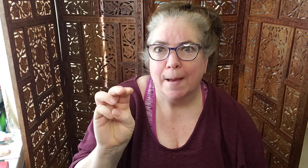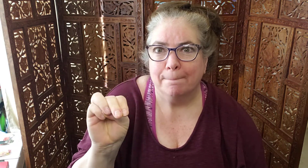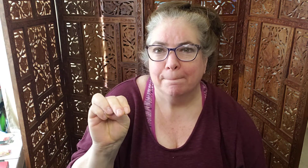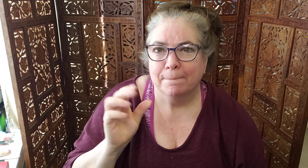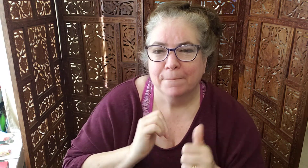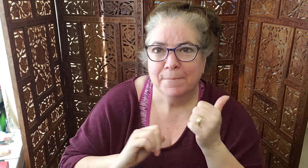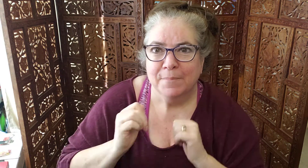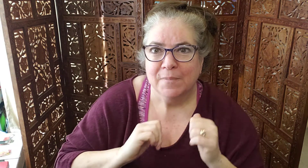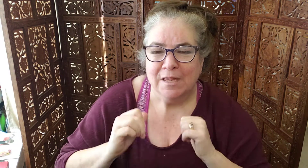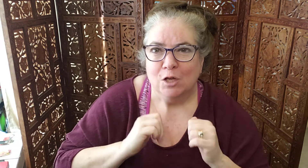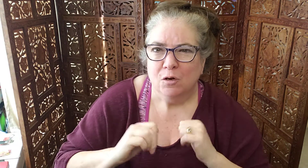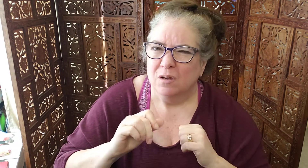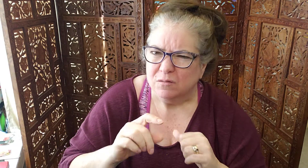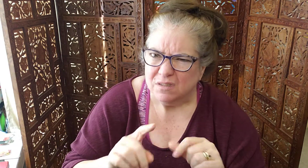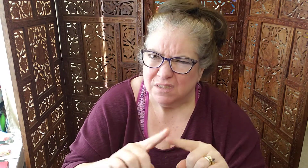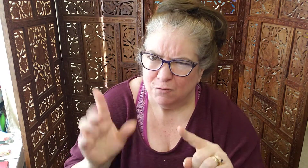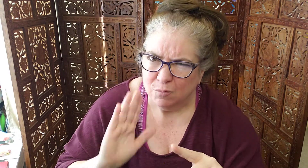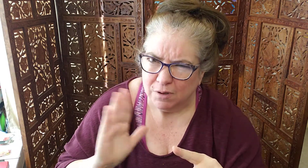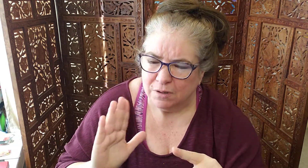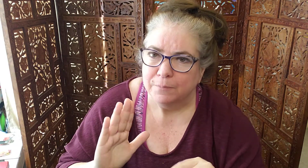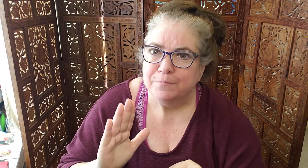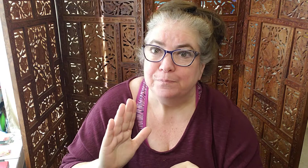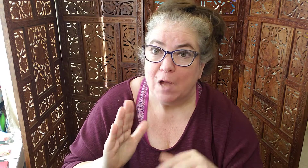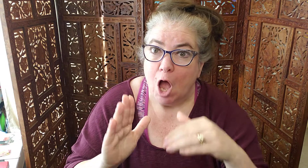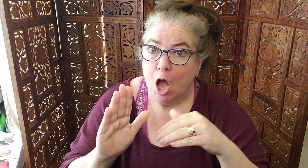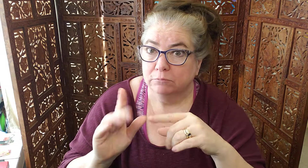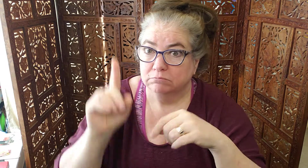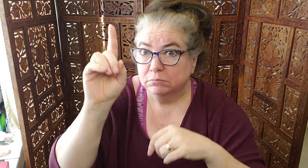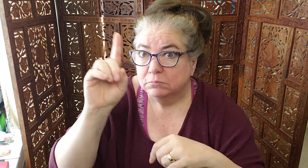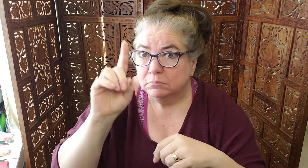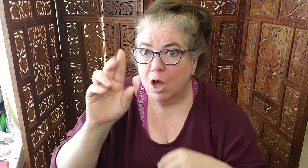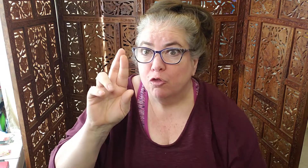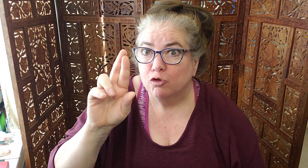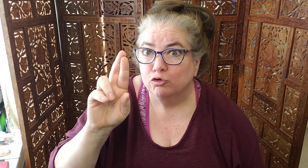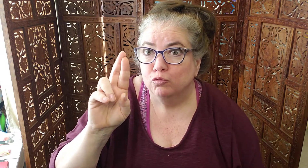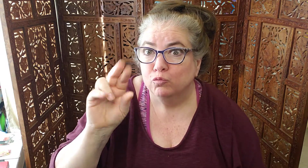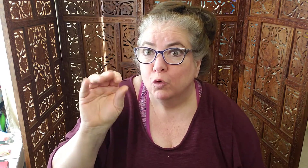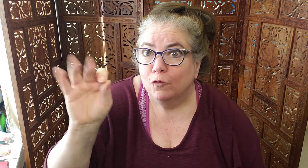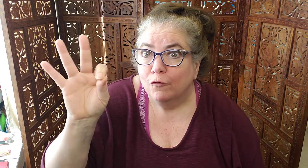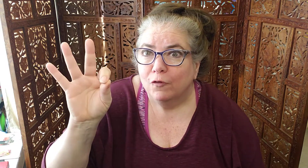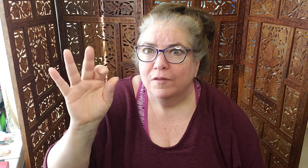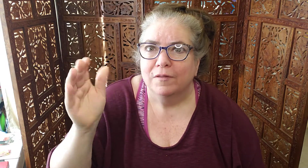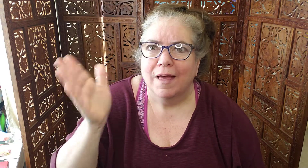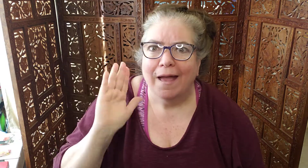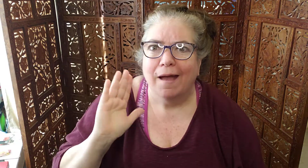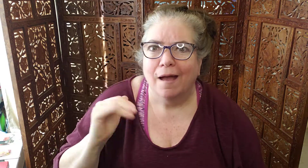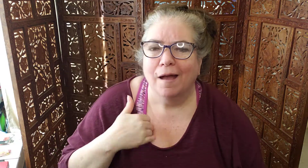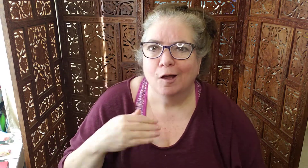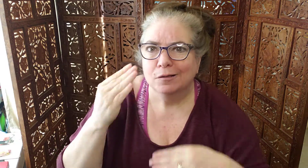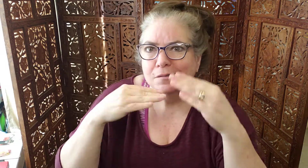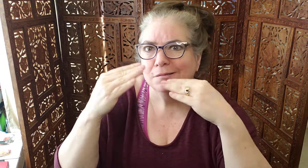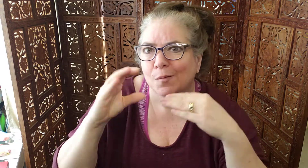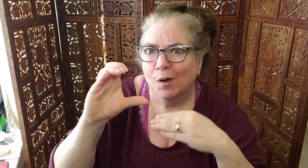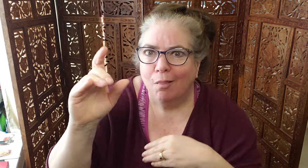Upstairs was a rooftop supper club. Back when the New Amsterdam was the showplace, the legendary